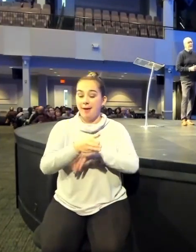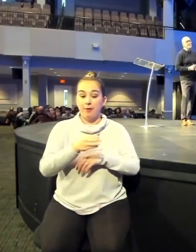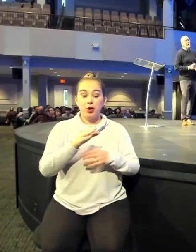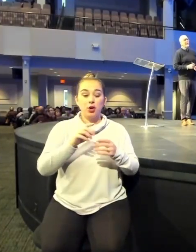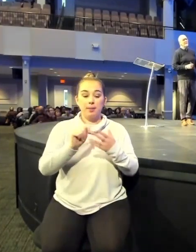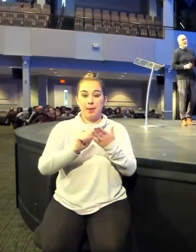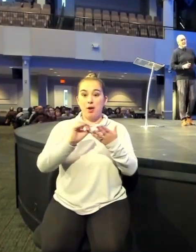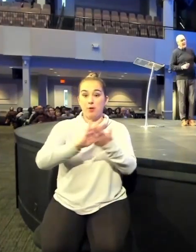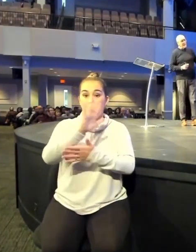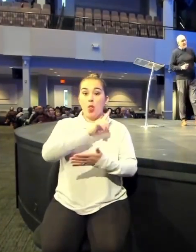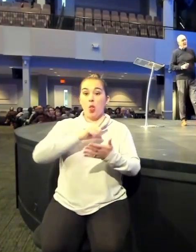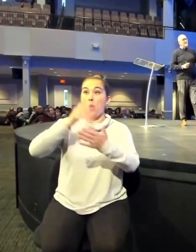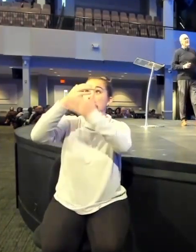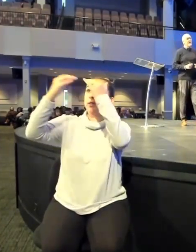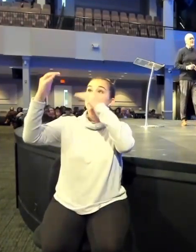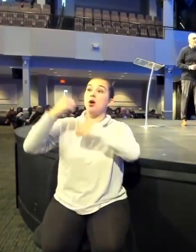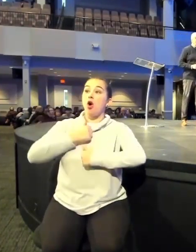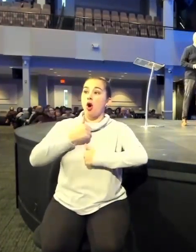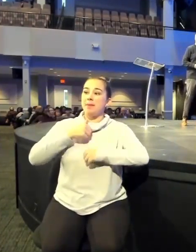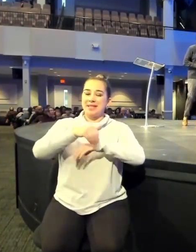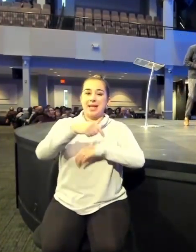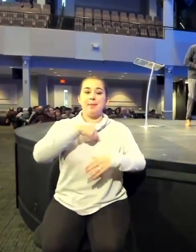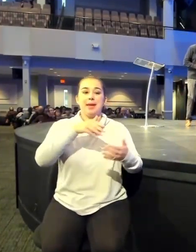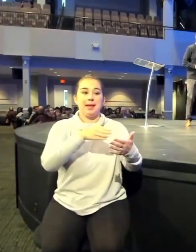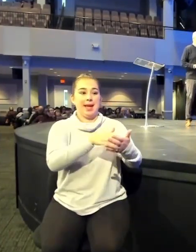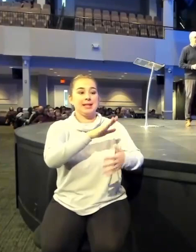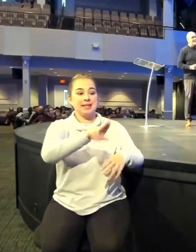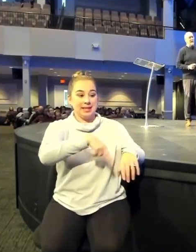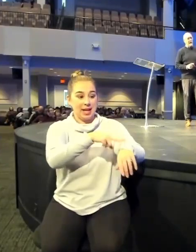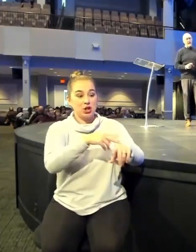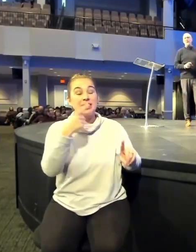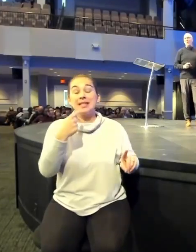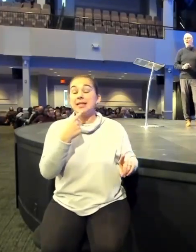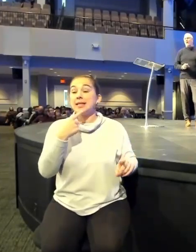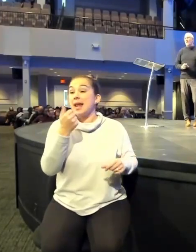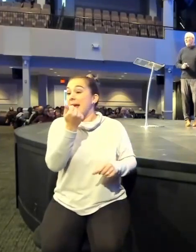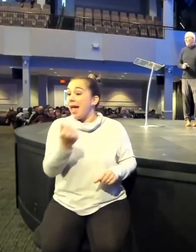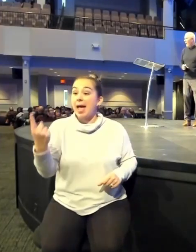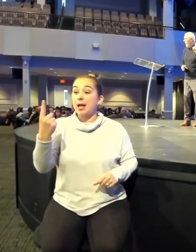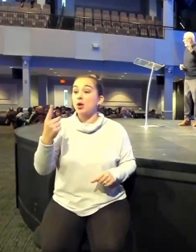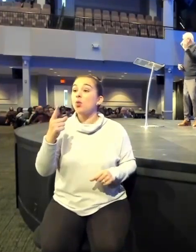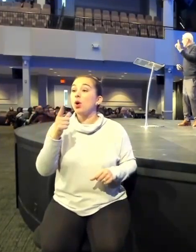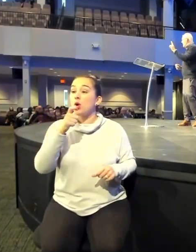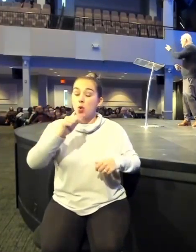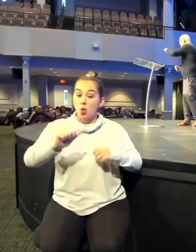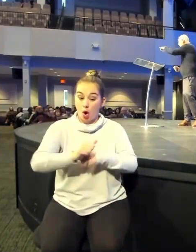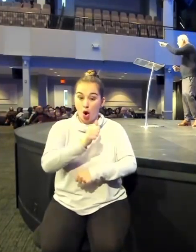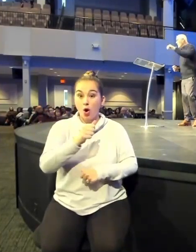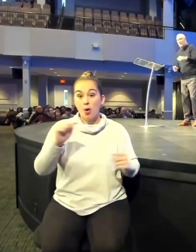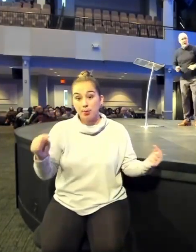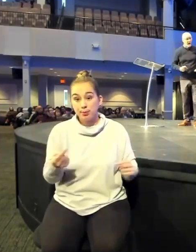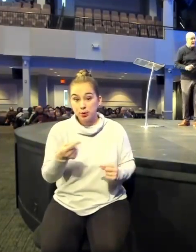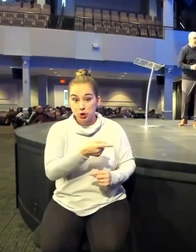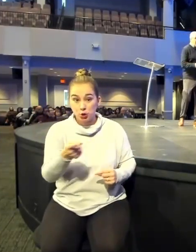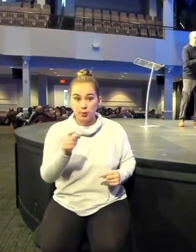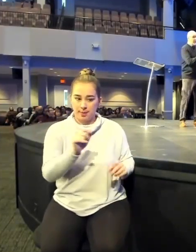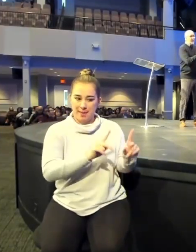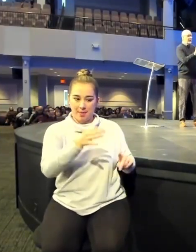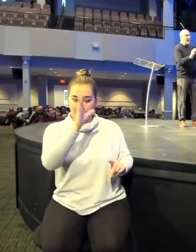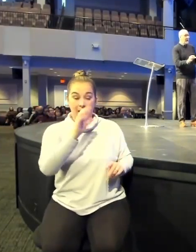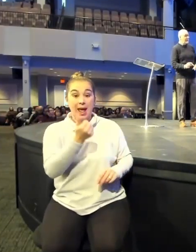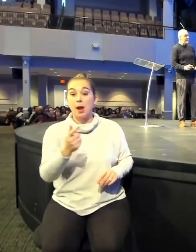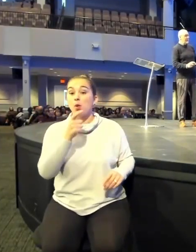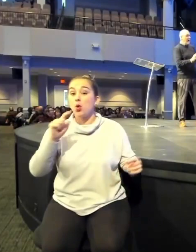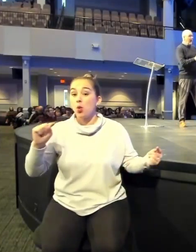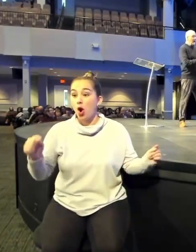the Lord of heaven's armies sent me against the nations who plundered you. For he said, anyone who harms you, that's the people of God, anyone